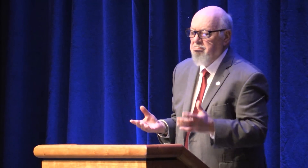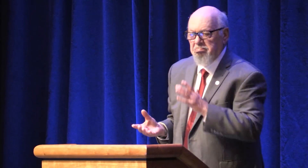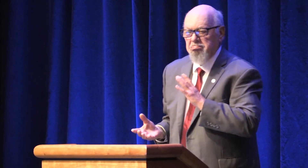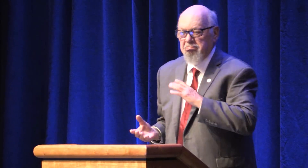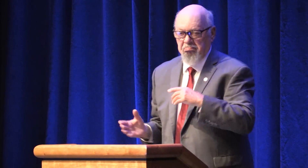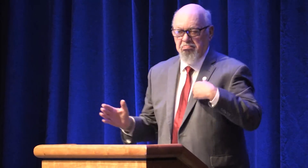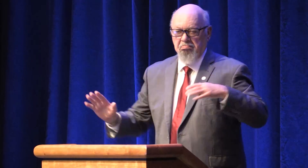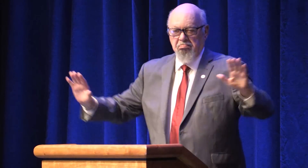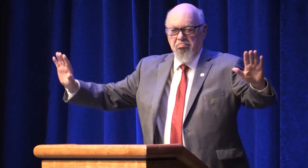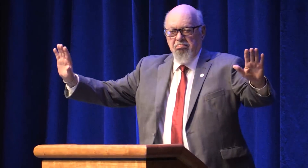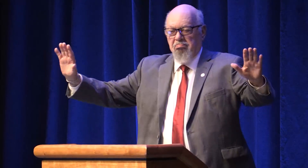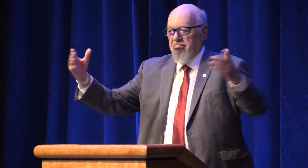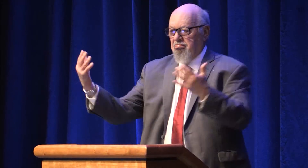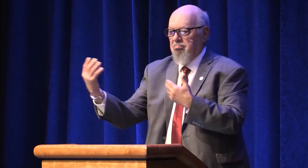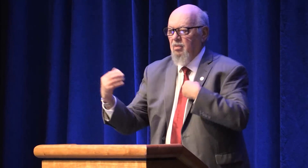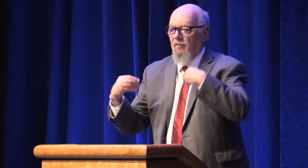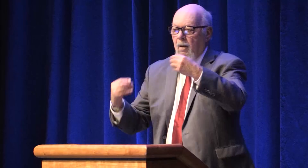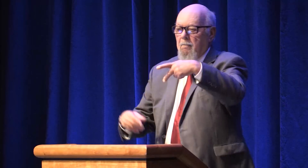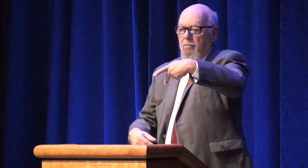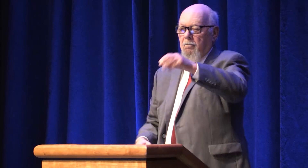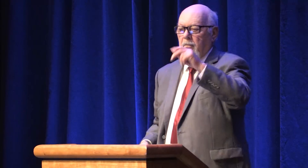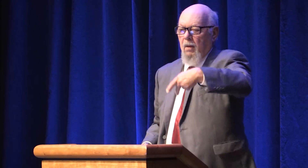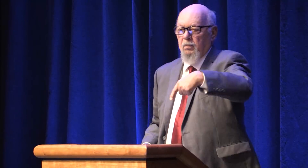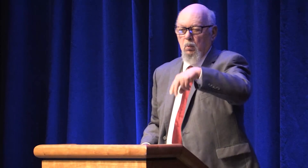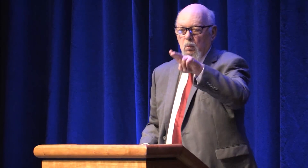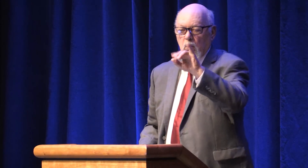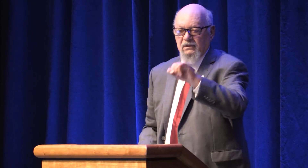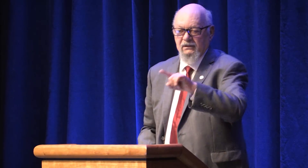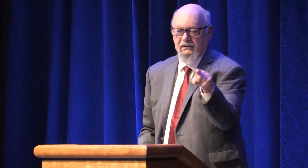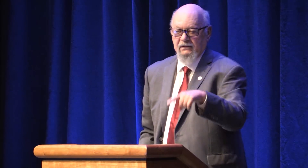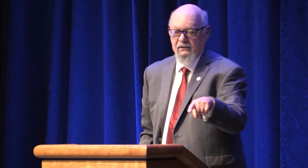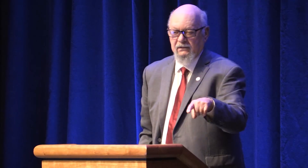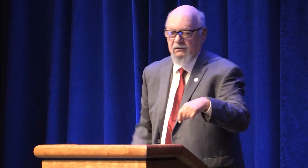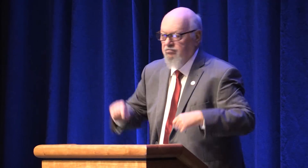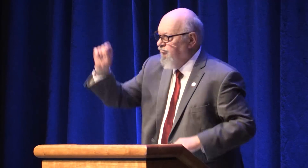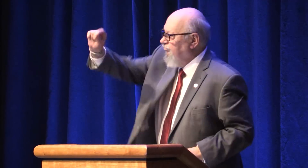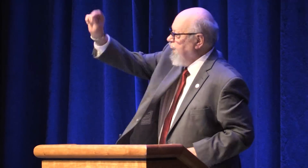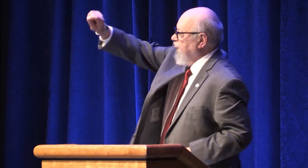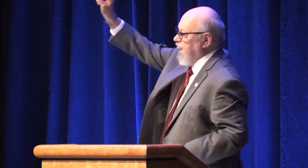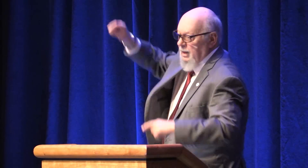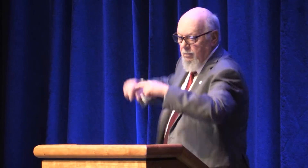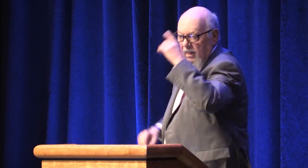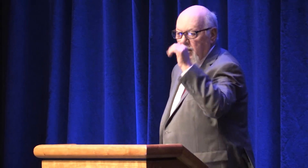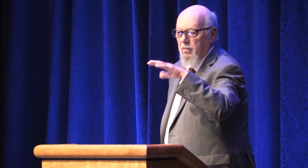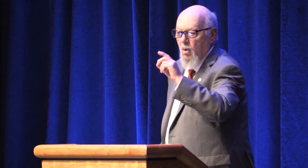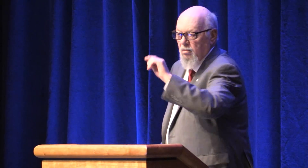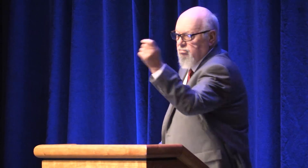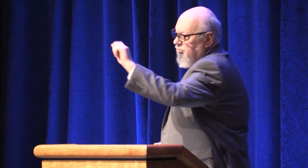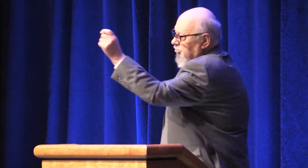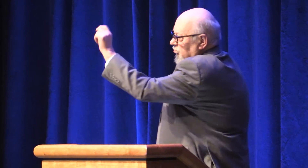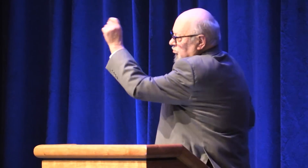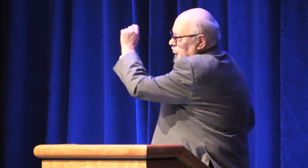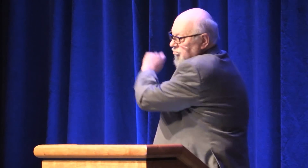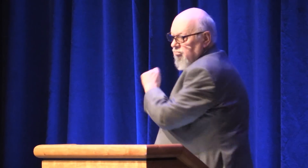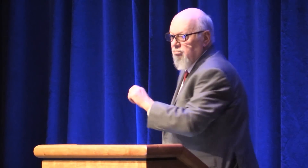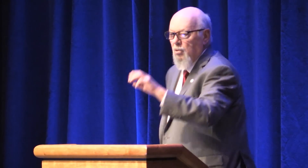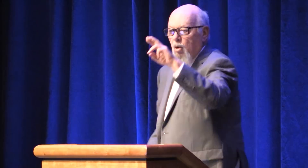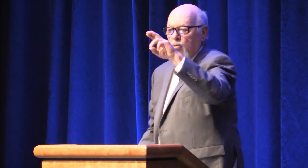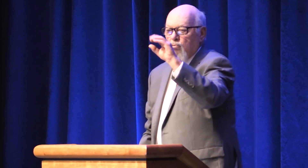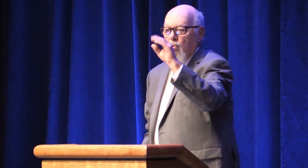and communications, and they wanted me to have further conversation with the students of that class. So I wrote as a pop quiz one of